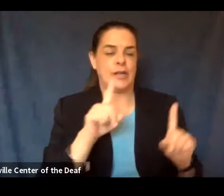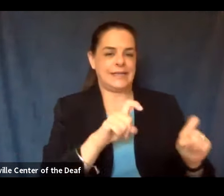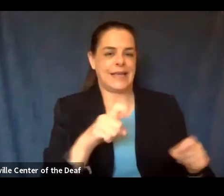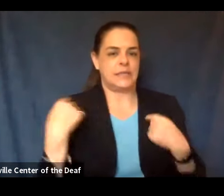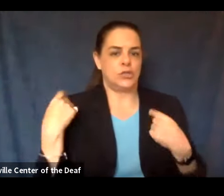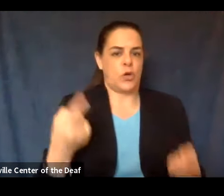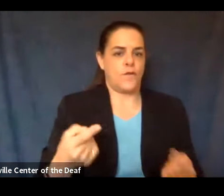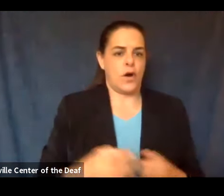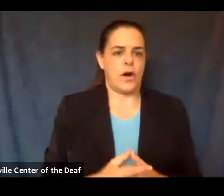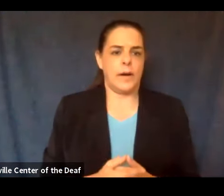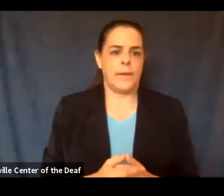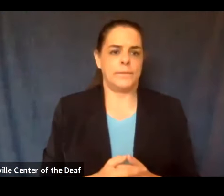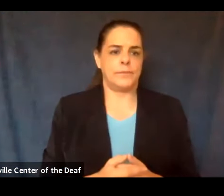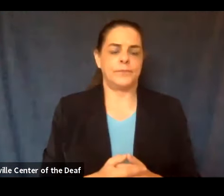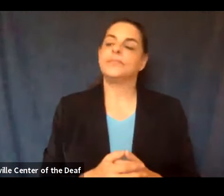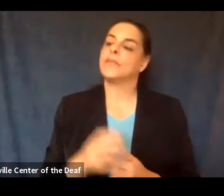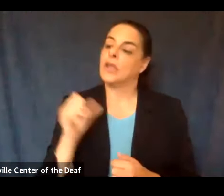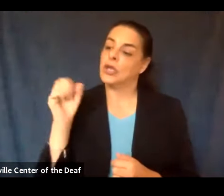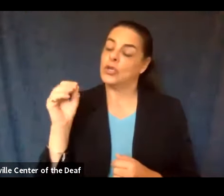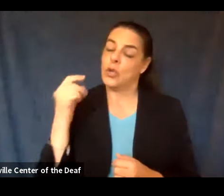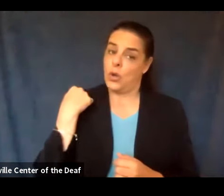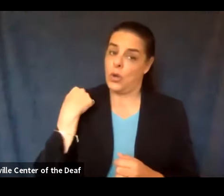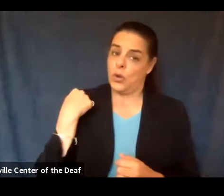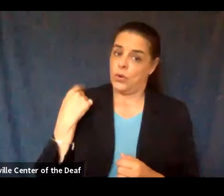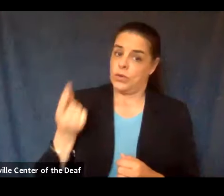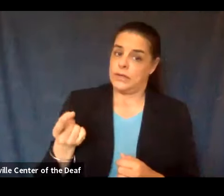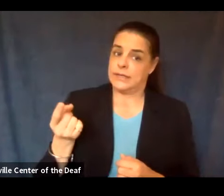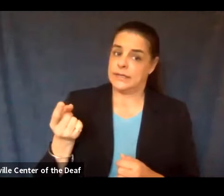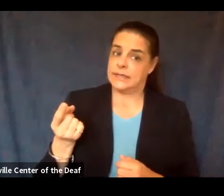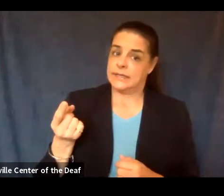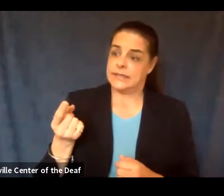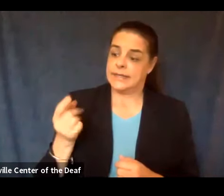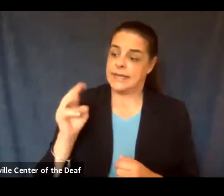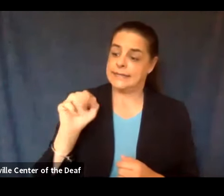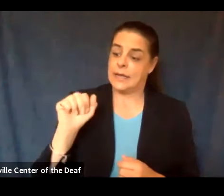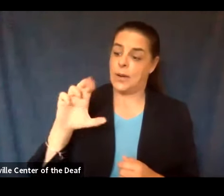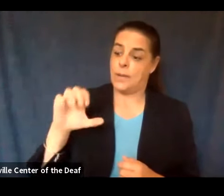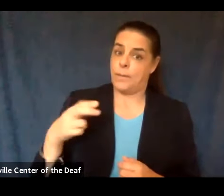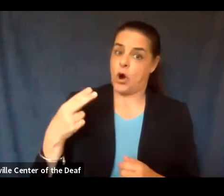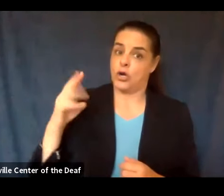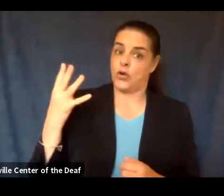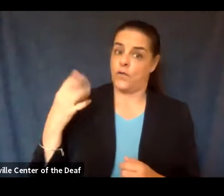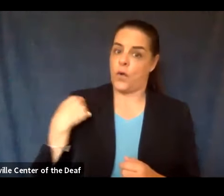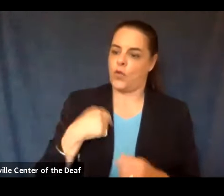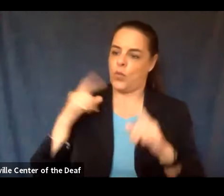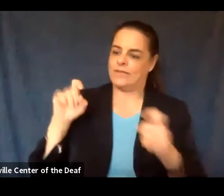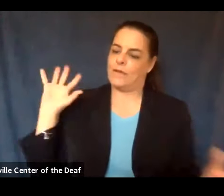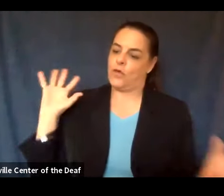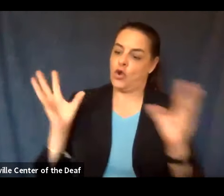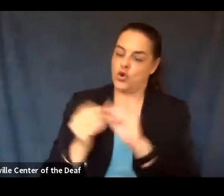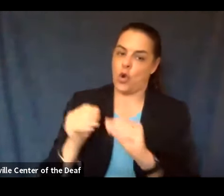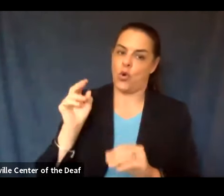far? So since the 4th of March, we have tested a total of